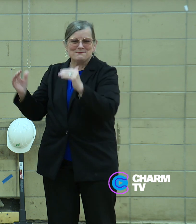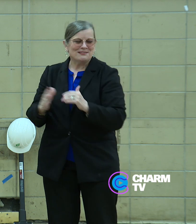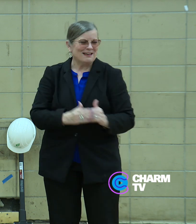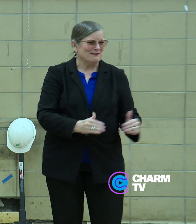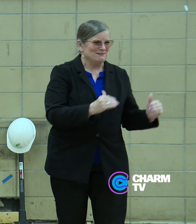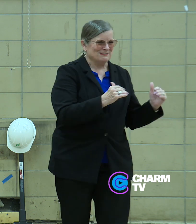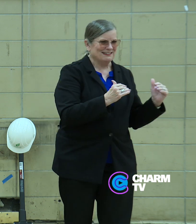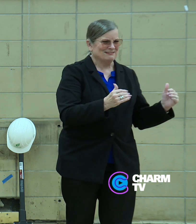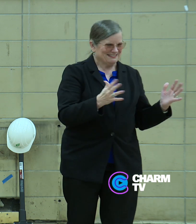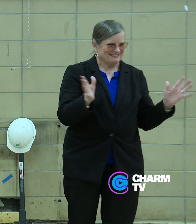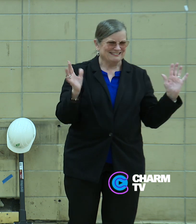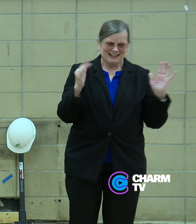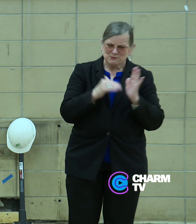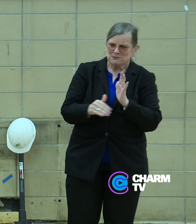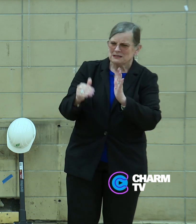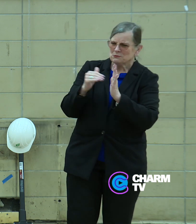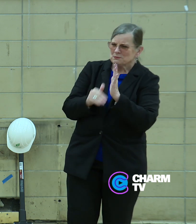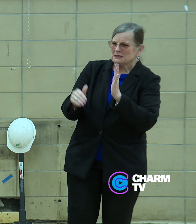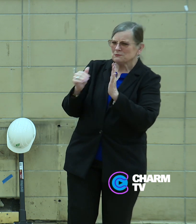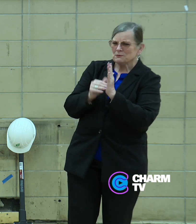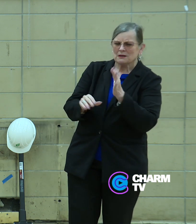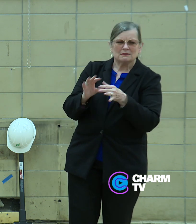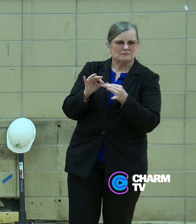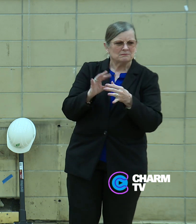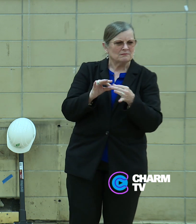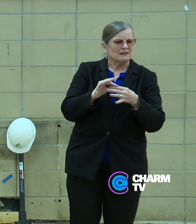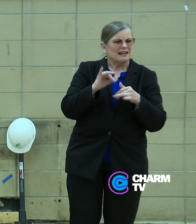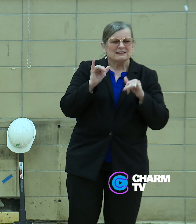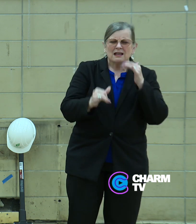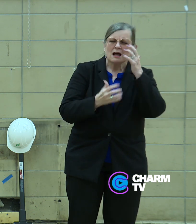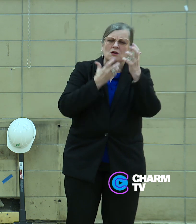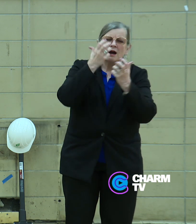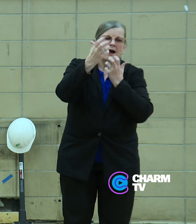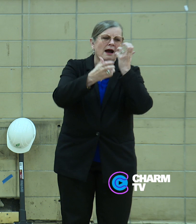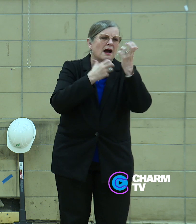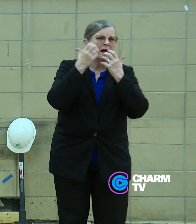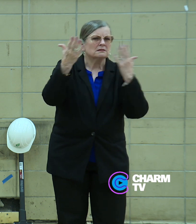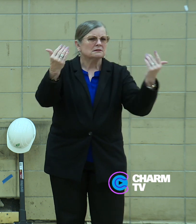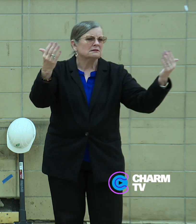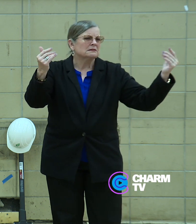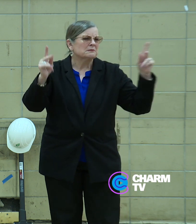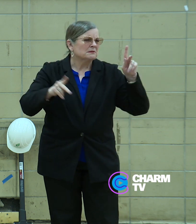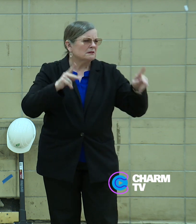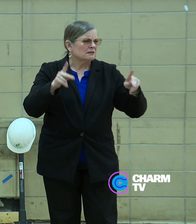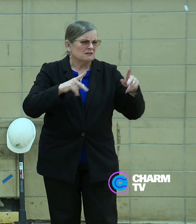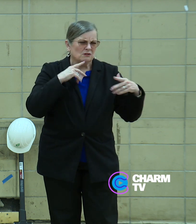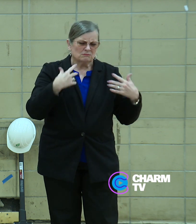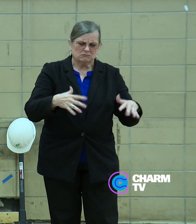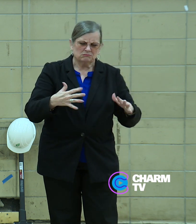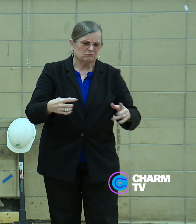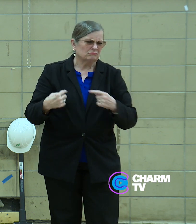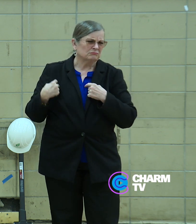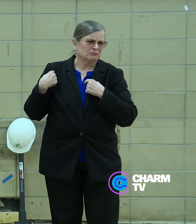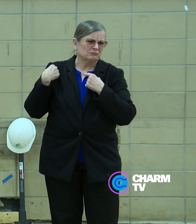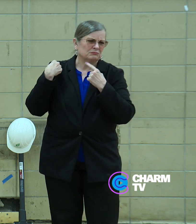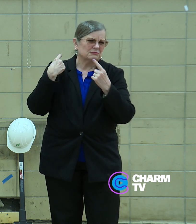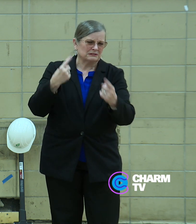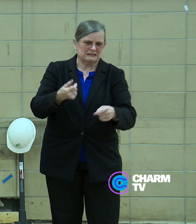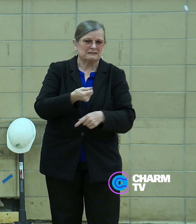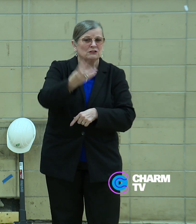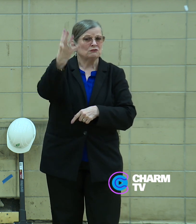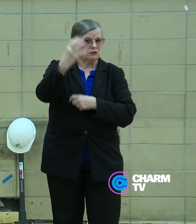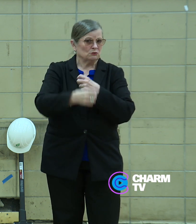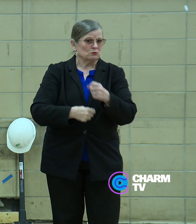level up! We made that cry 5 years ago. I think it was about 5 or 6 years ago. And that